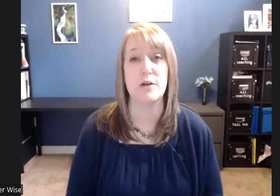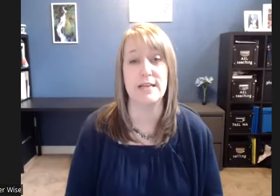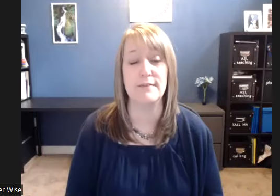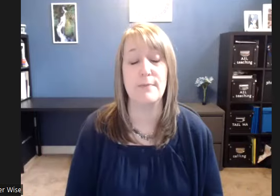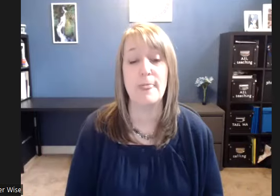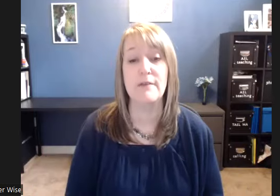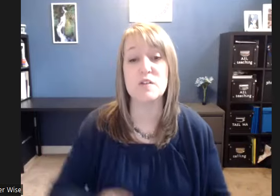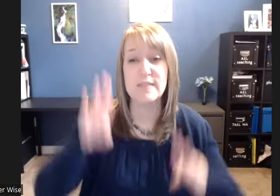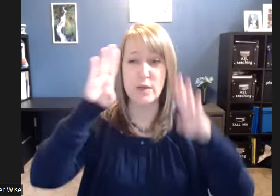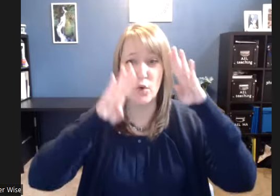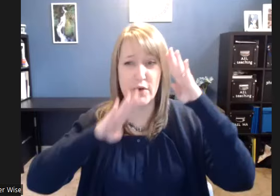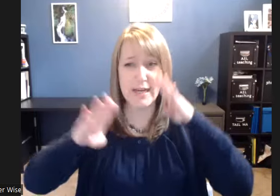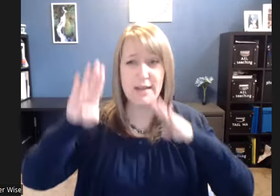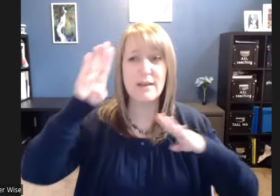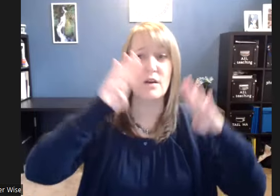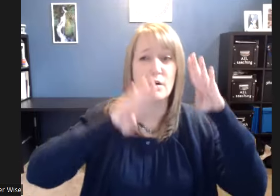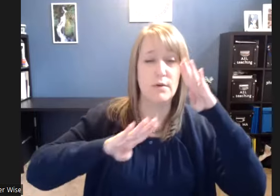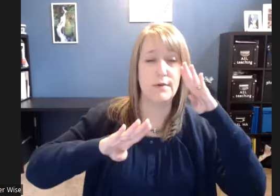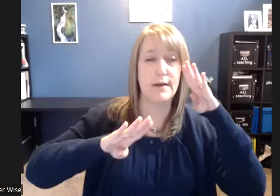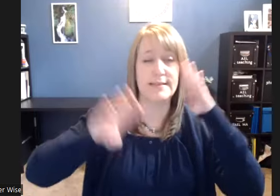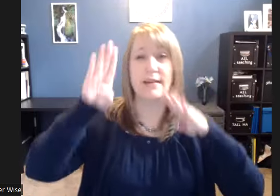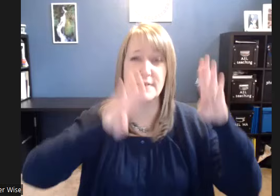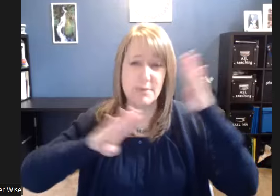worried. I've also seen worried signed this way.